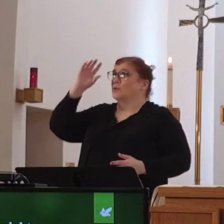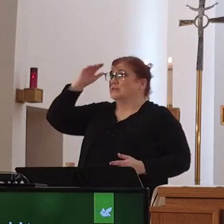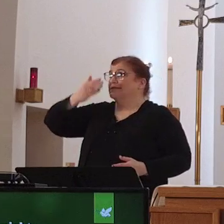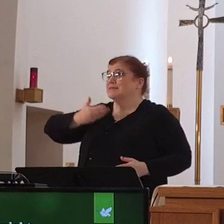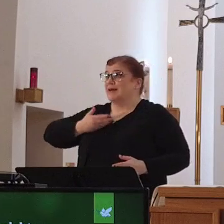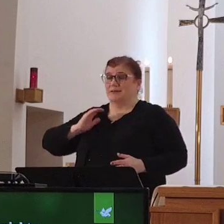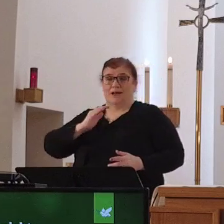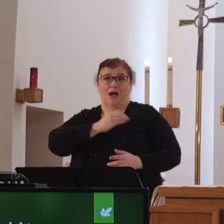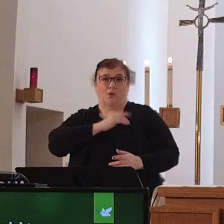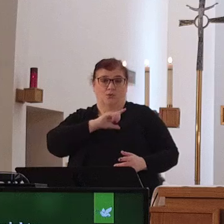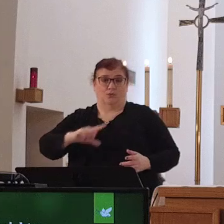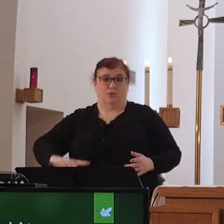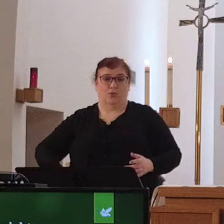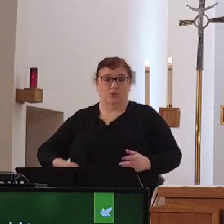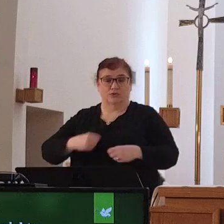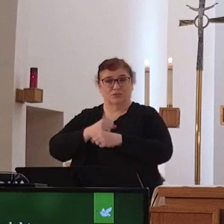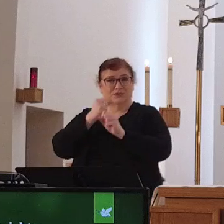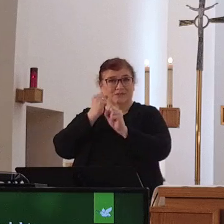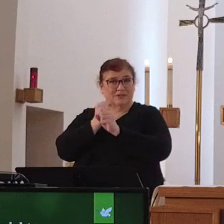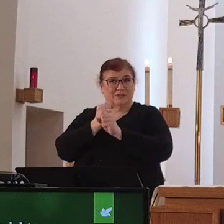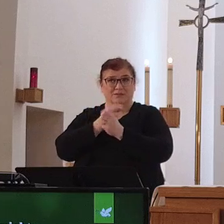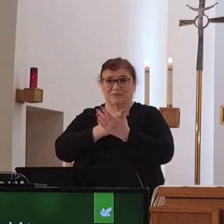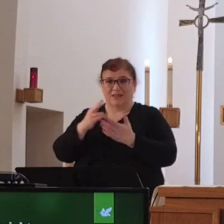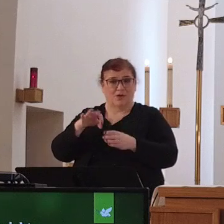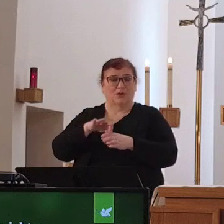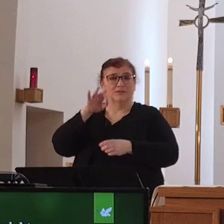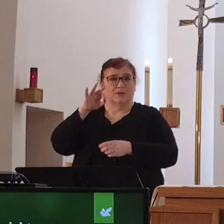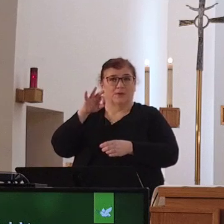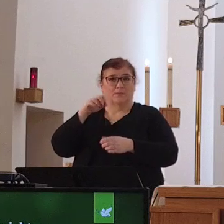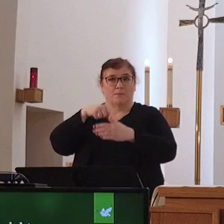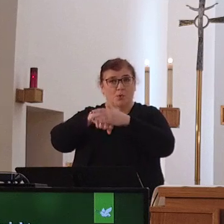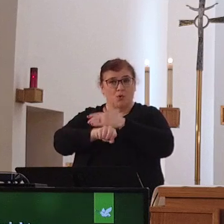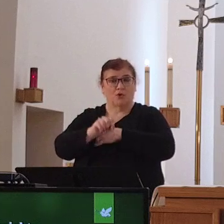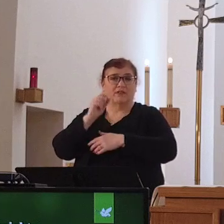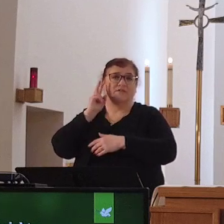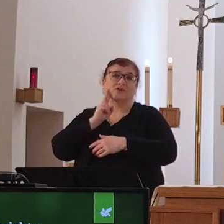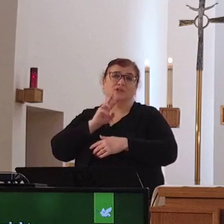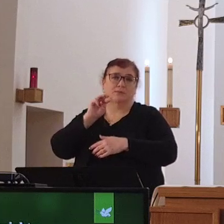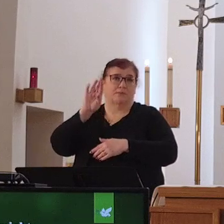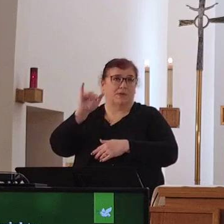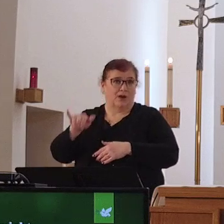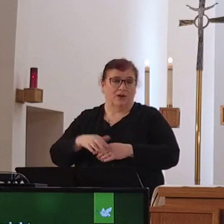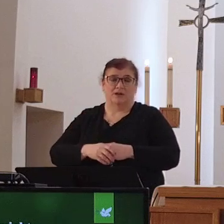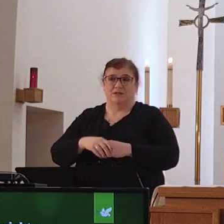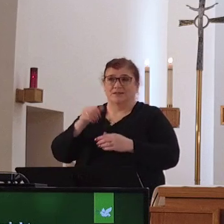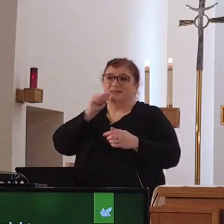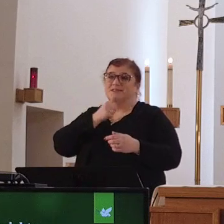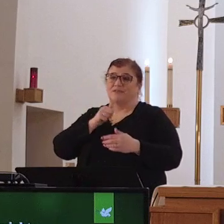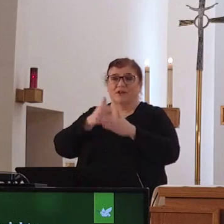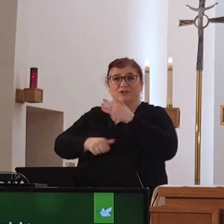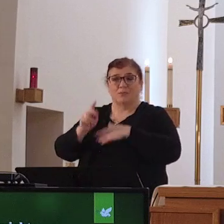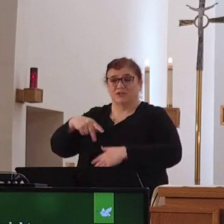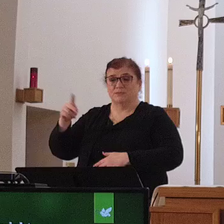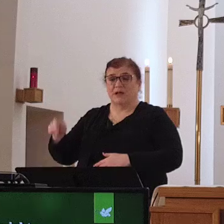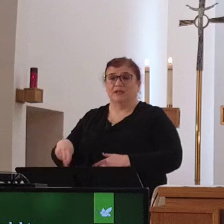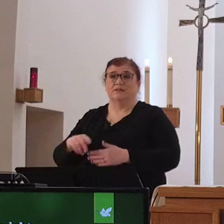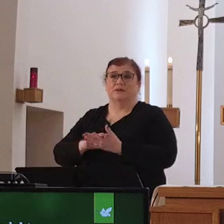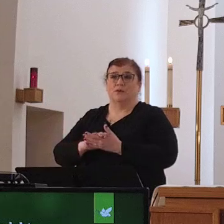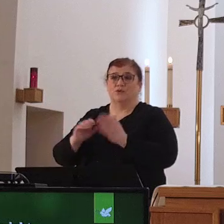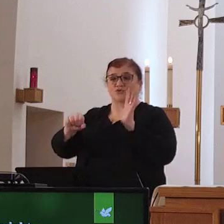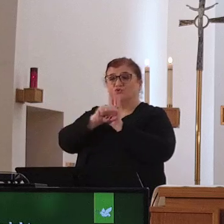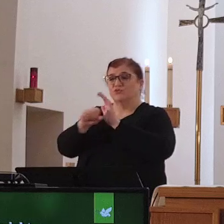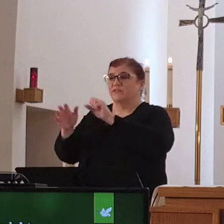Son, our Lord, who was conceived by the Holy Spirit, born of the Virgin Mary, suffered under Pontius